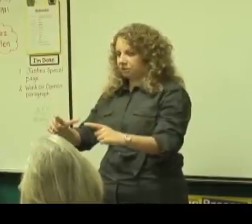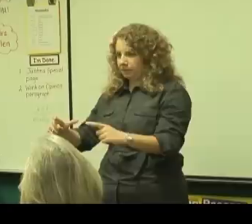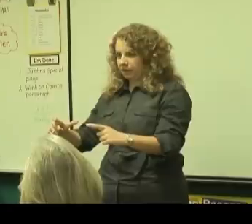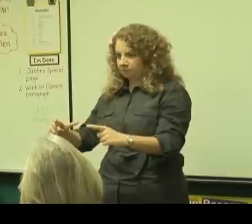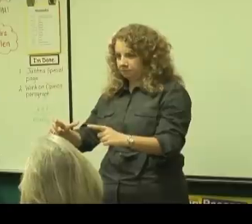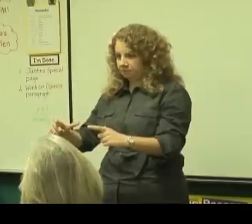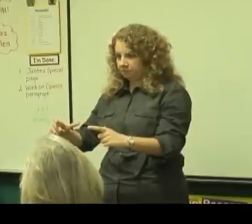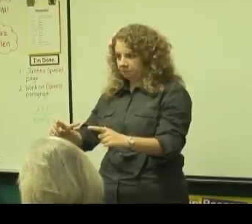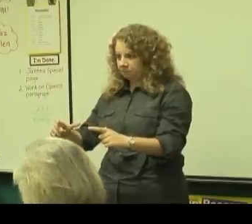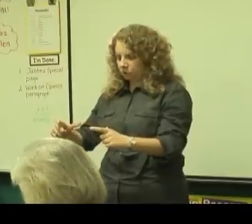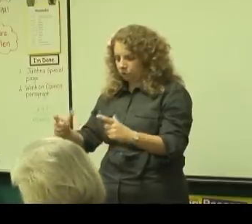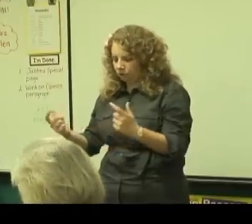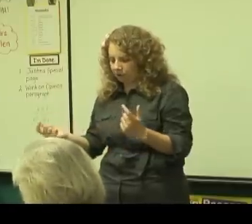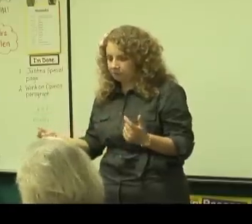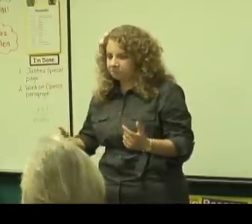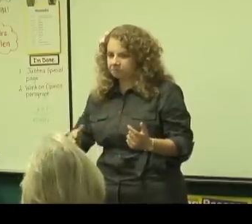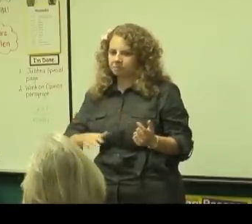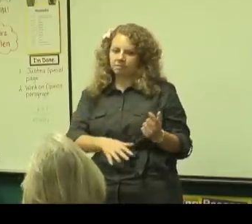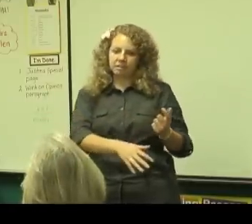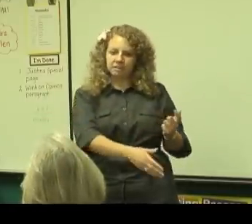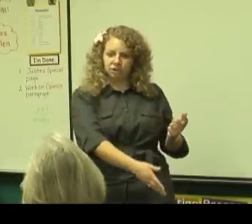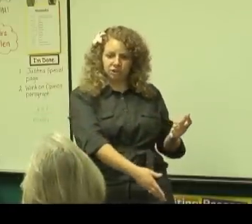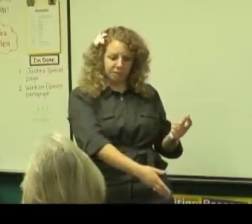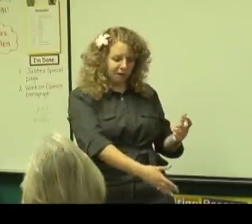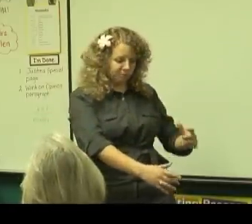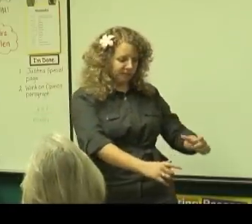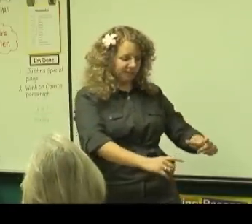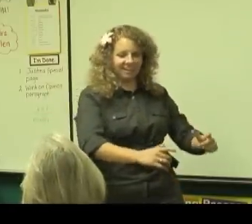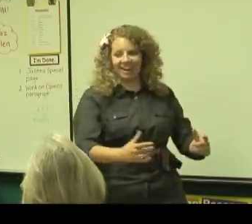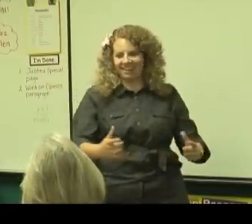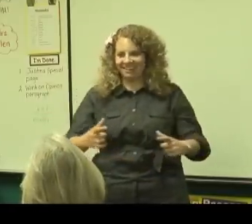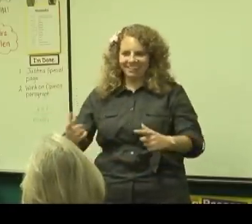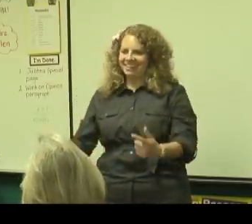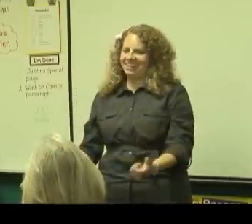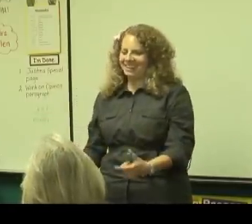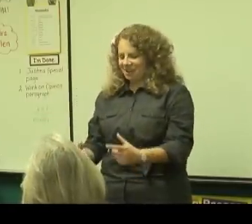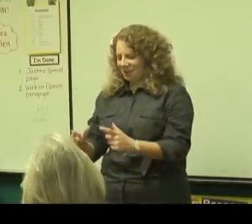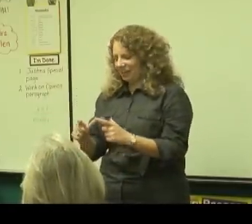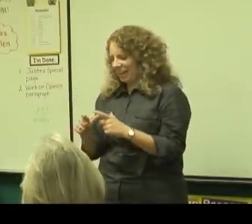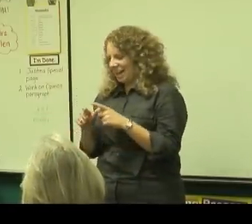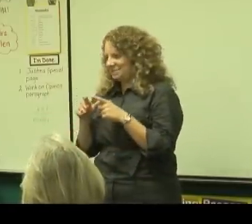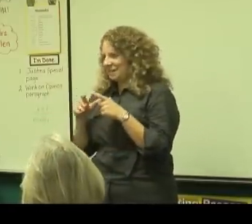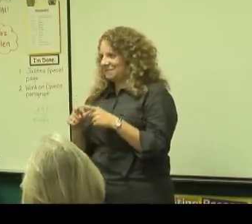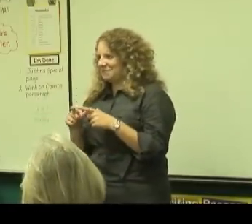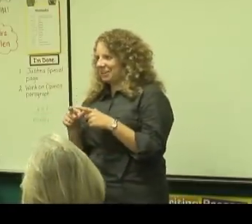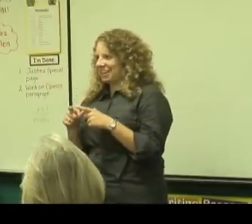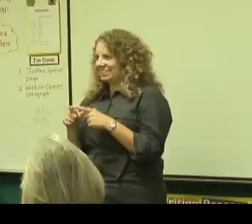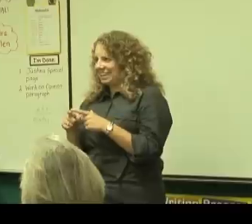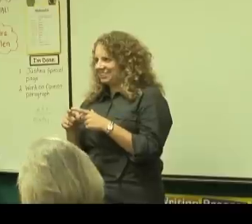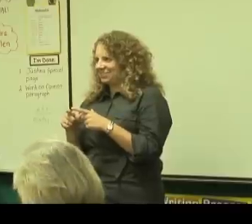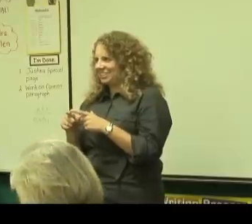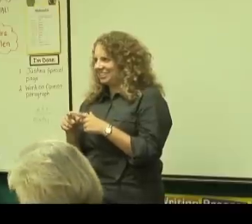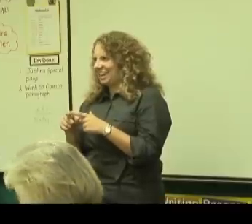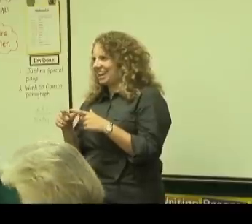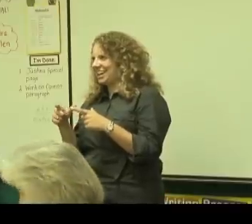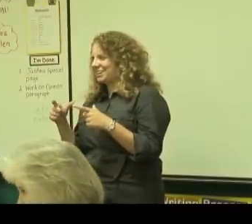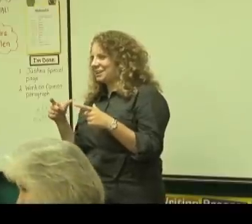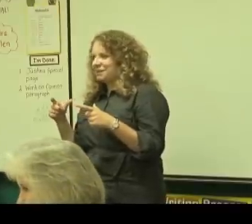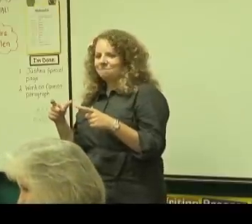big. Or there's a petal right there. Yeah. Okay, maybe more like this for the steak. But